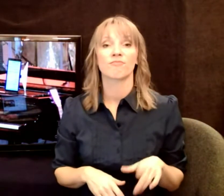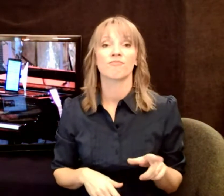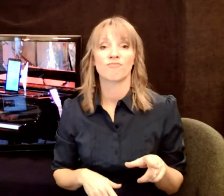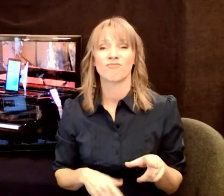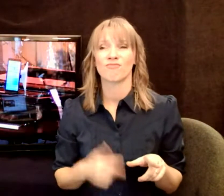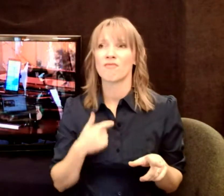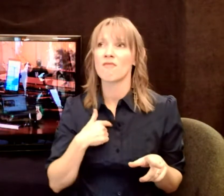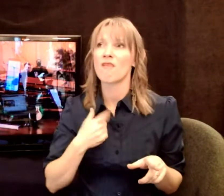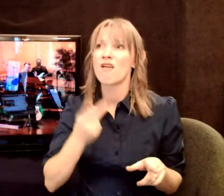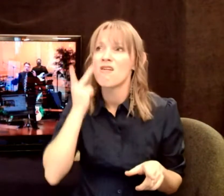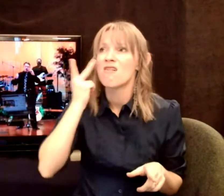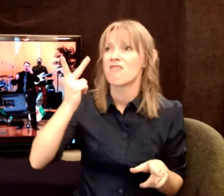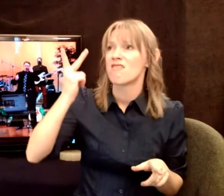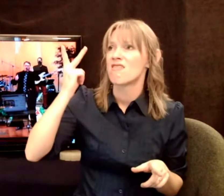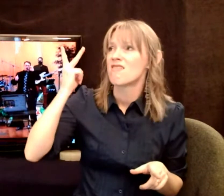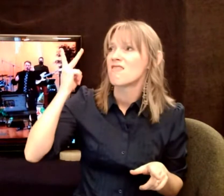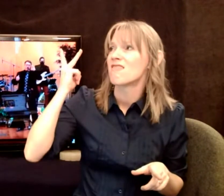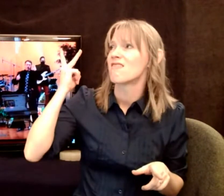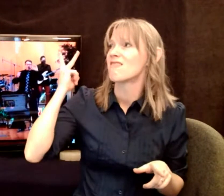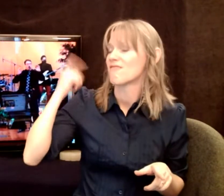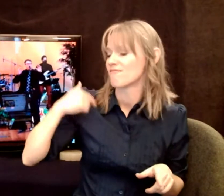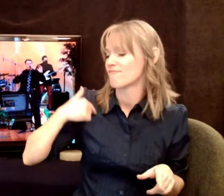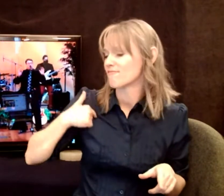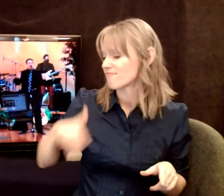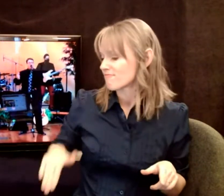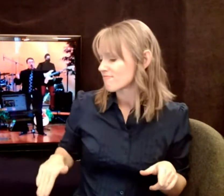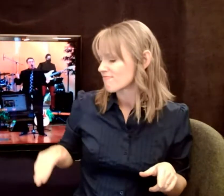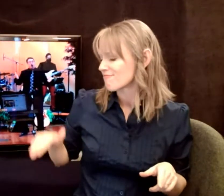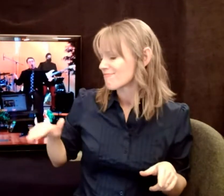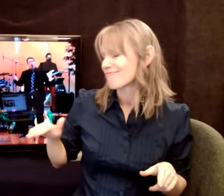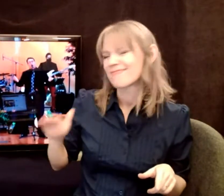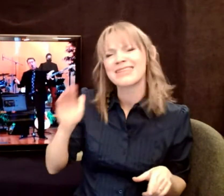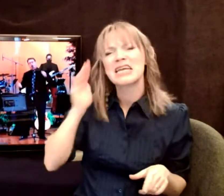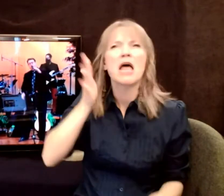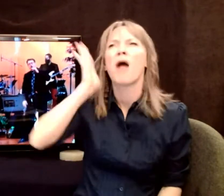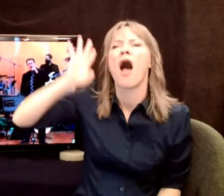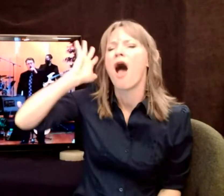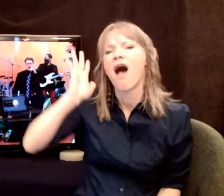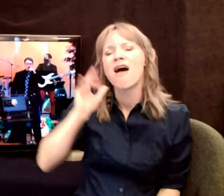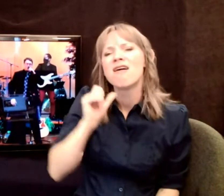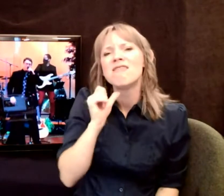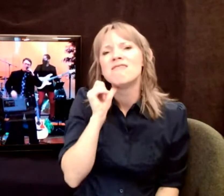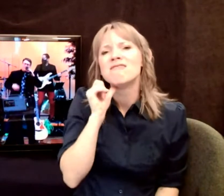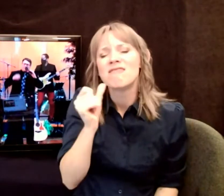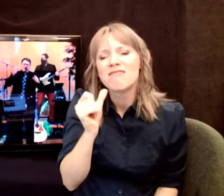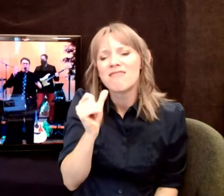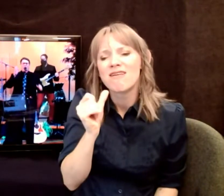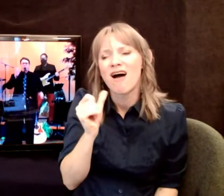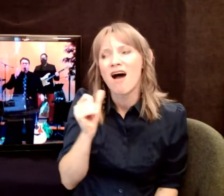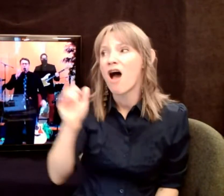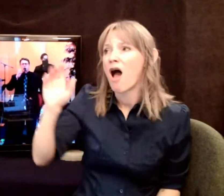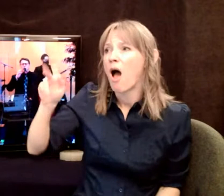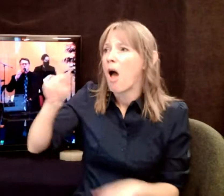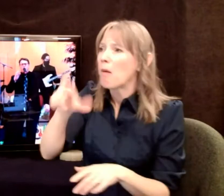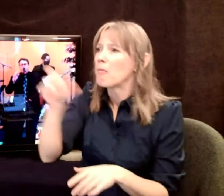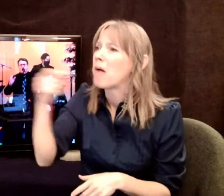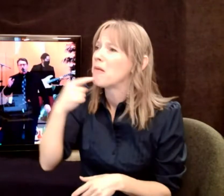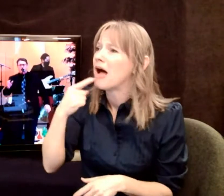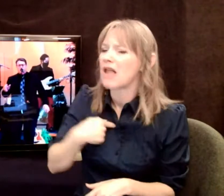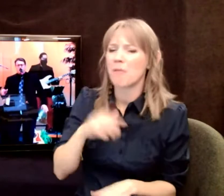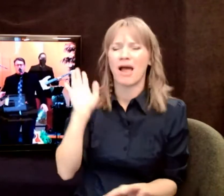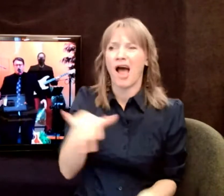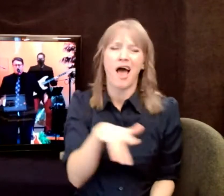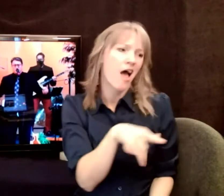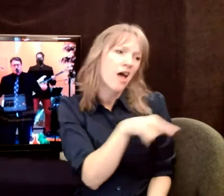I remember in the days of old, doesn't seem that long ago. Time you won't be